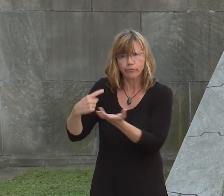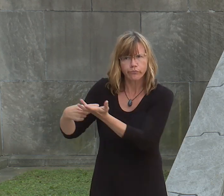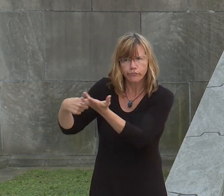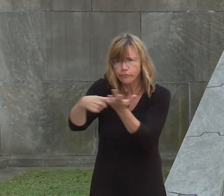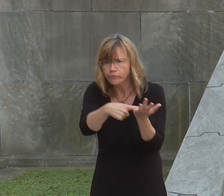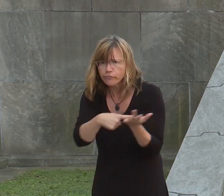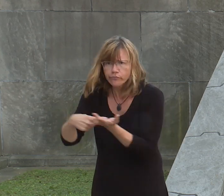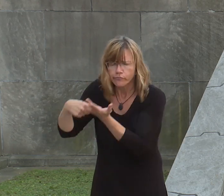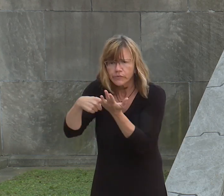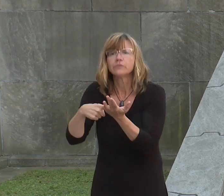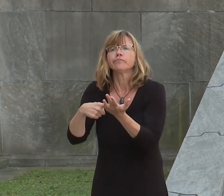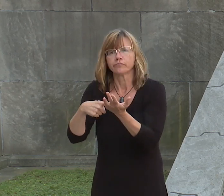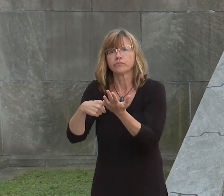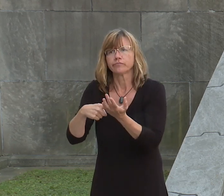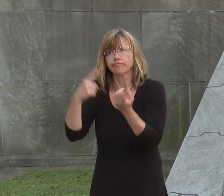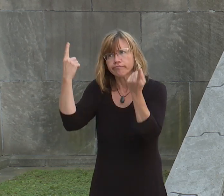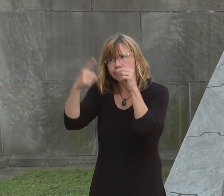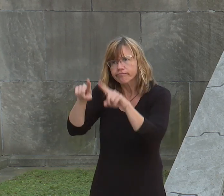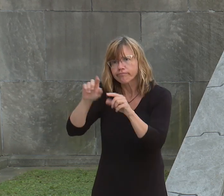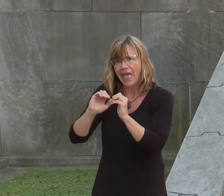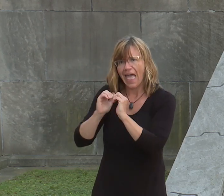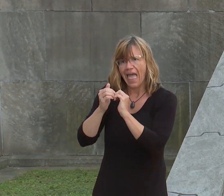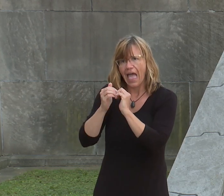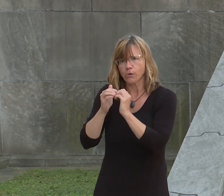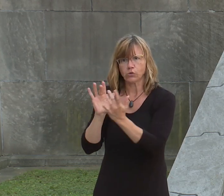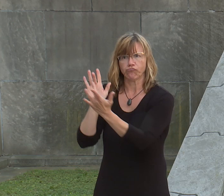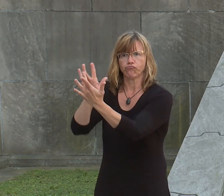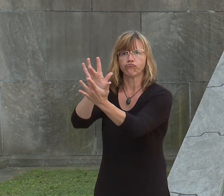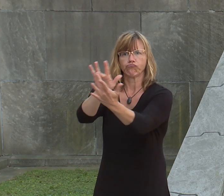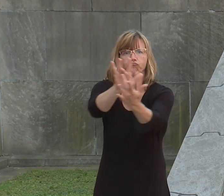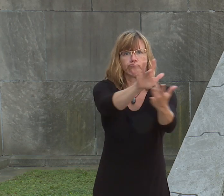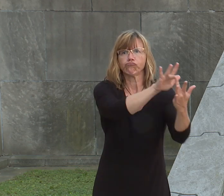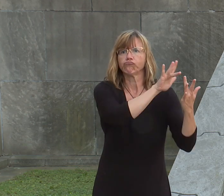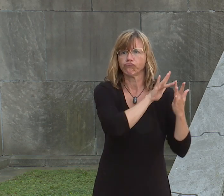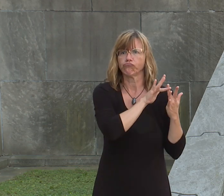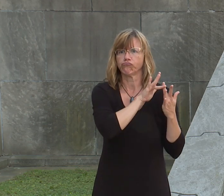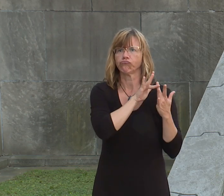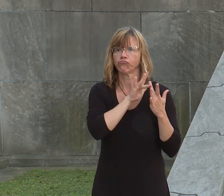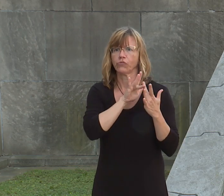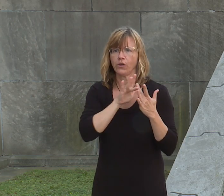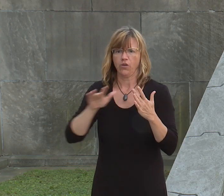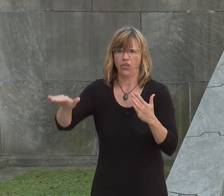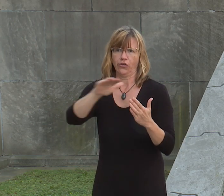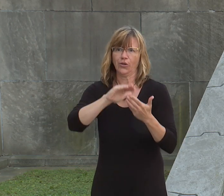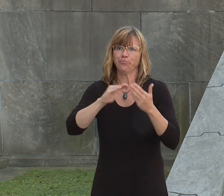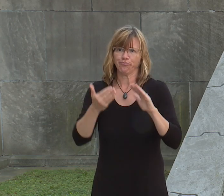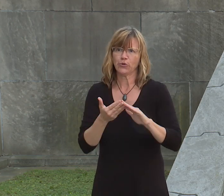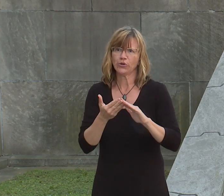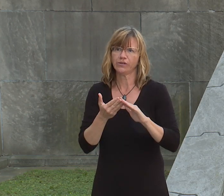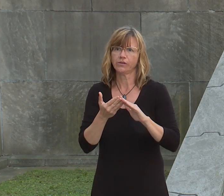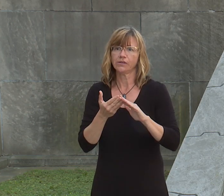get the vaccine. Interested community organizations and individuals can visit